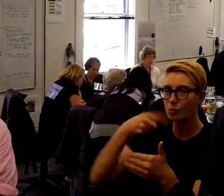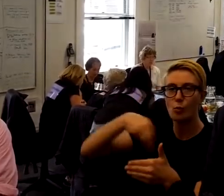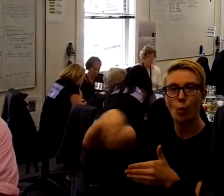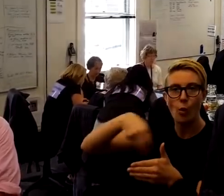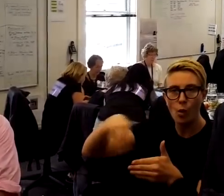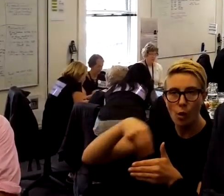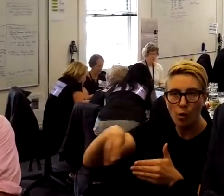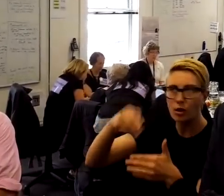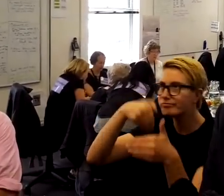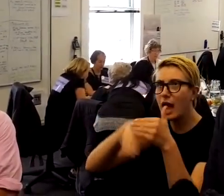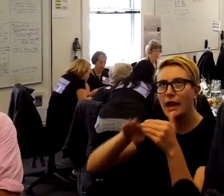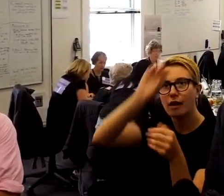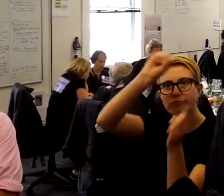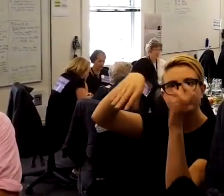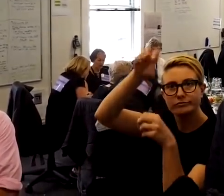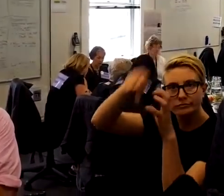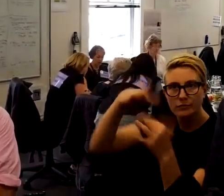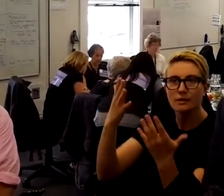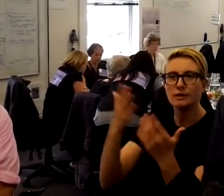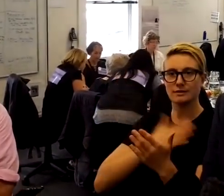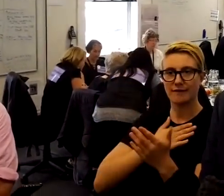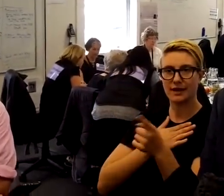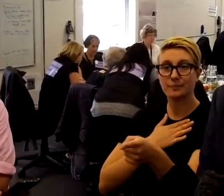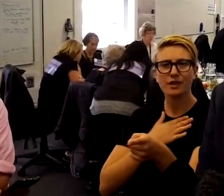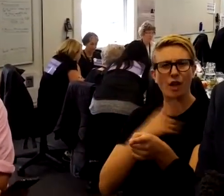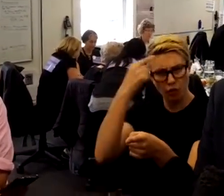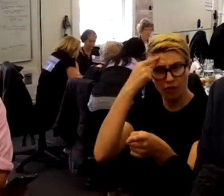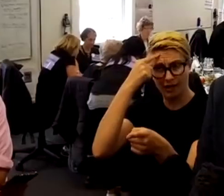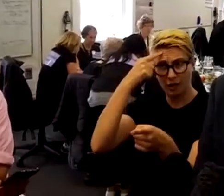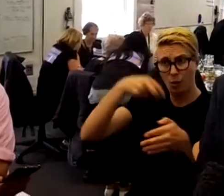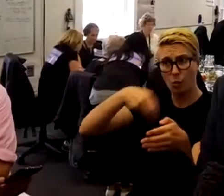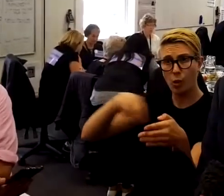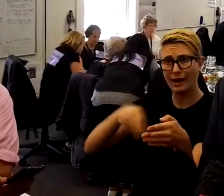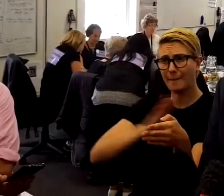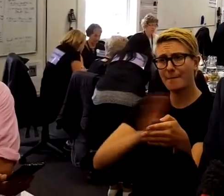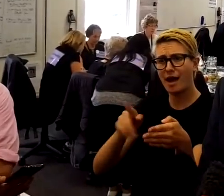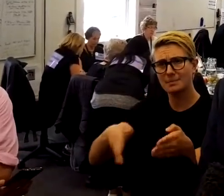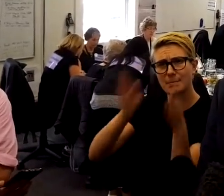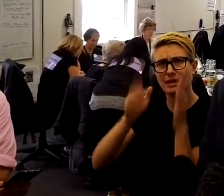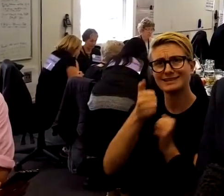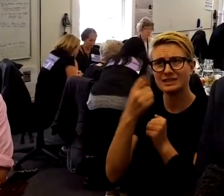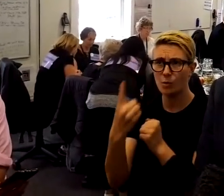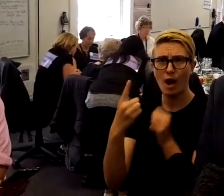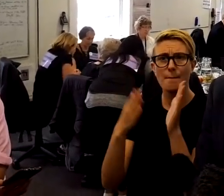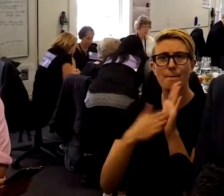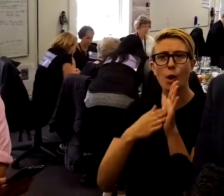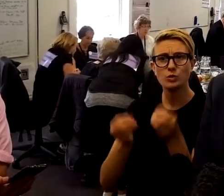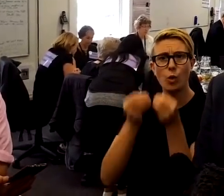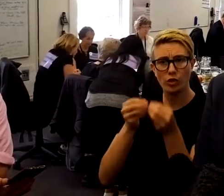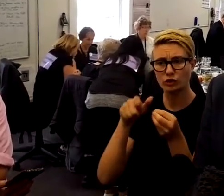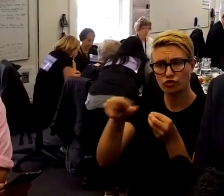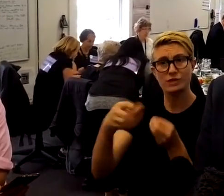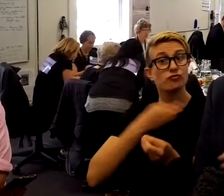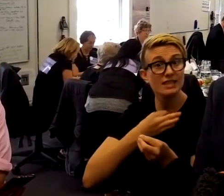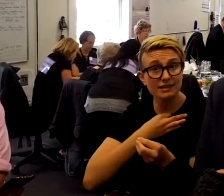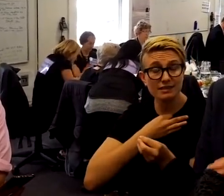public protection, and we'll have that information in 2 hours. Is there an immediate risk with 61 Bosworth Street? There are concerns, and